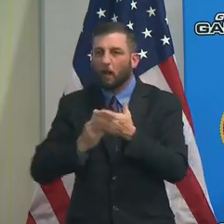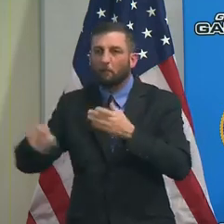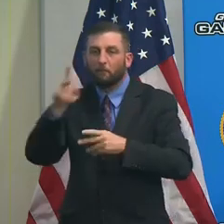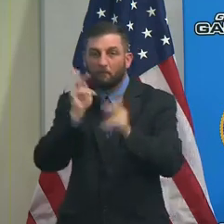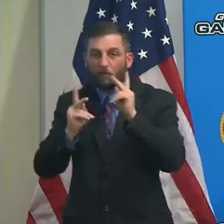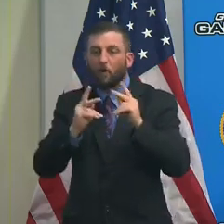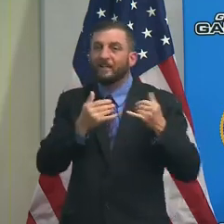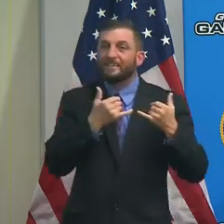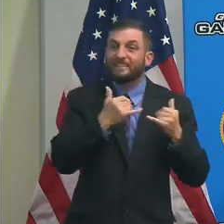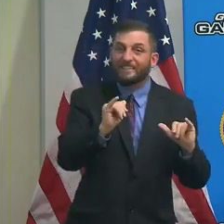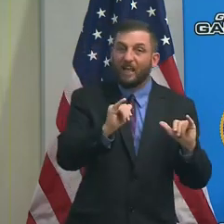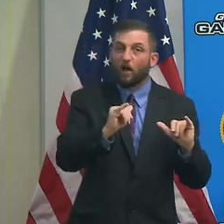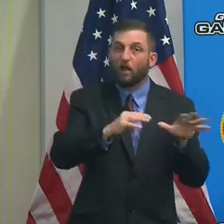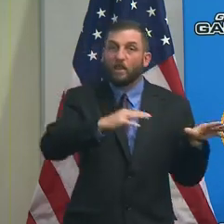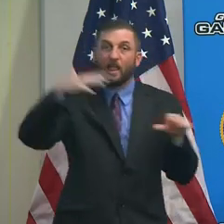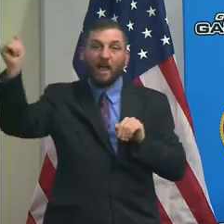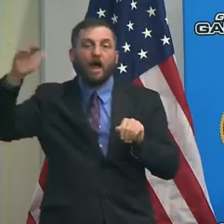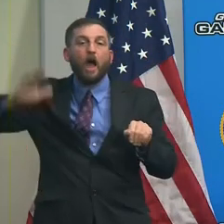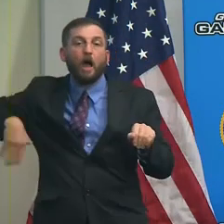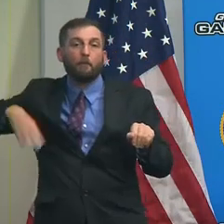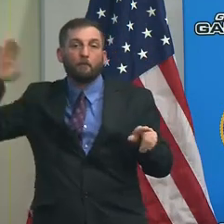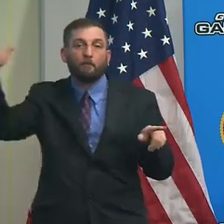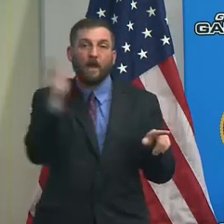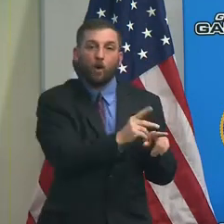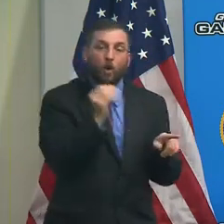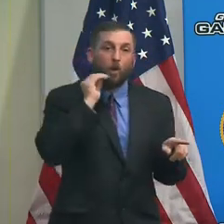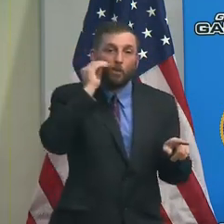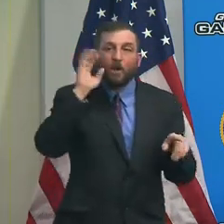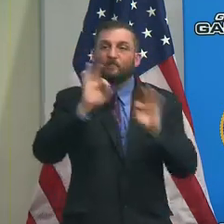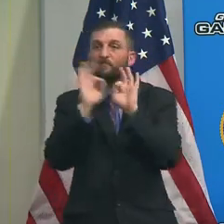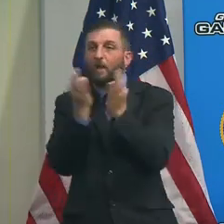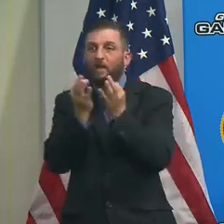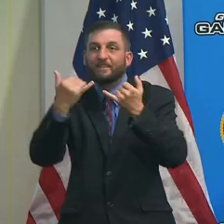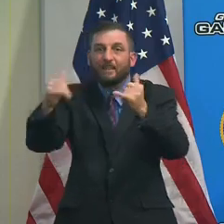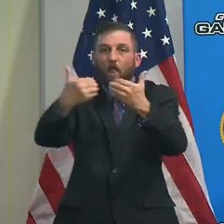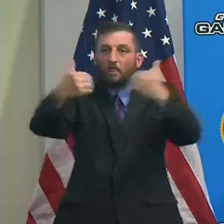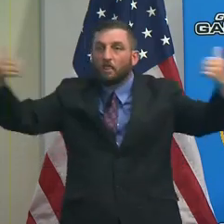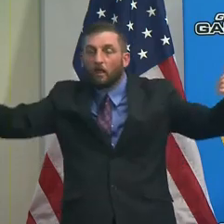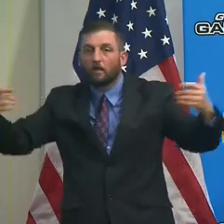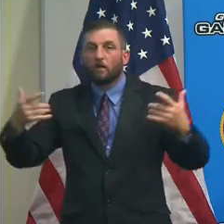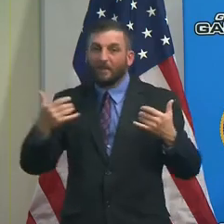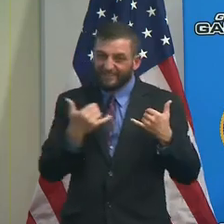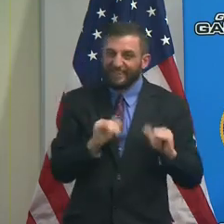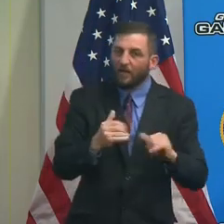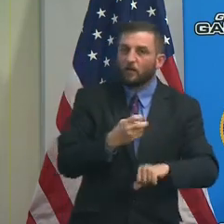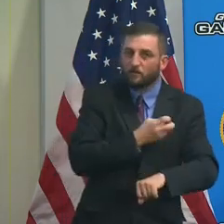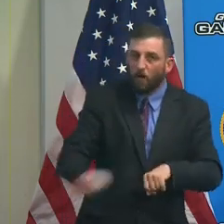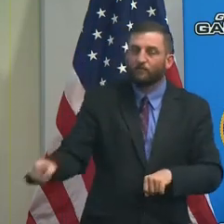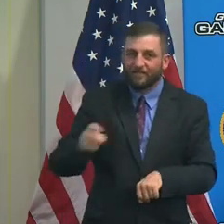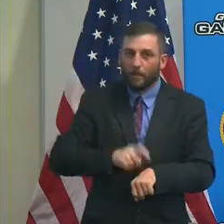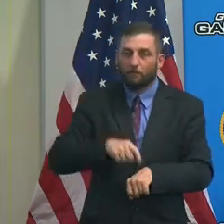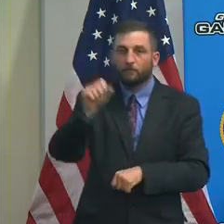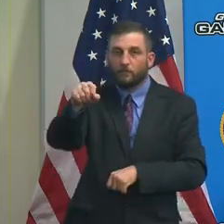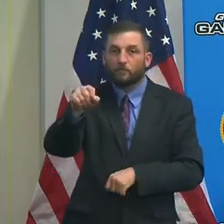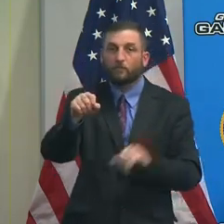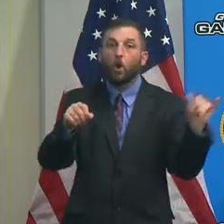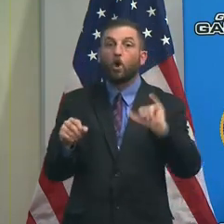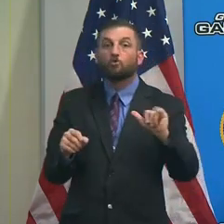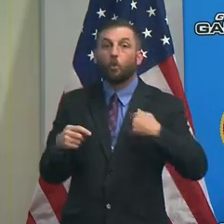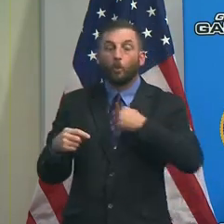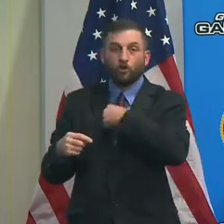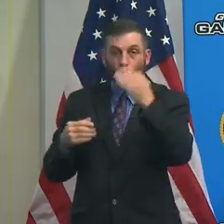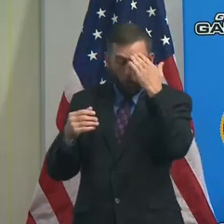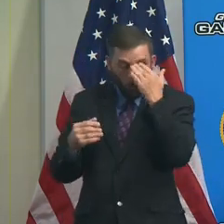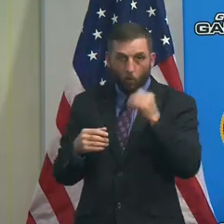still evacuated and families have not yet been reunified. So this is a very tough time. But we also know the people of Louisiana and